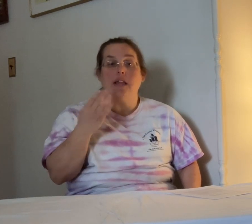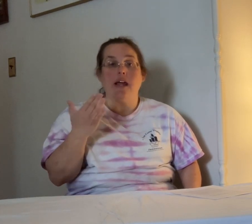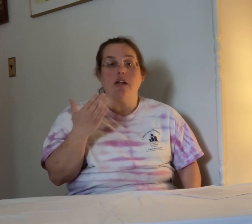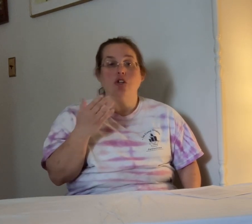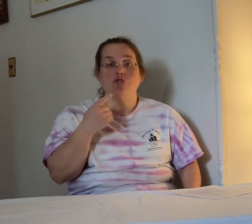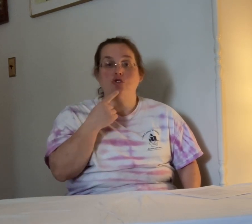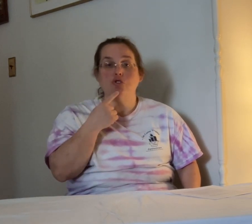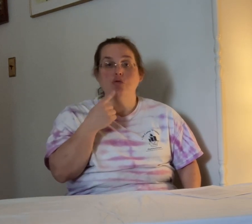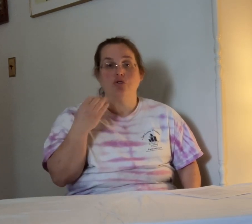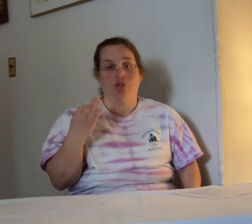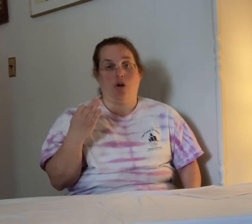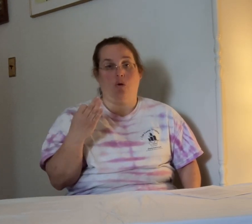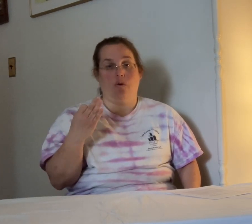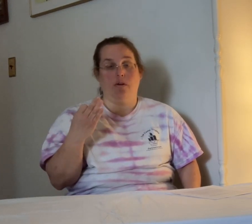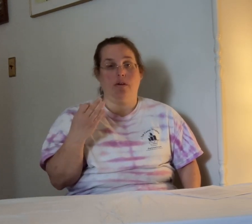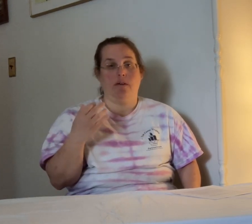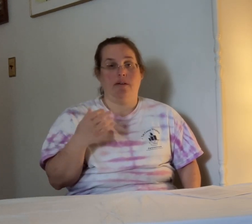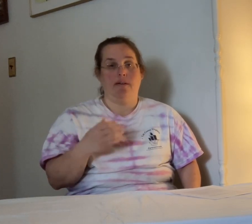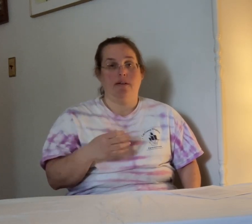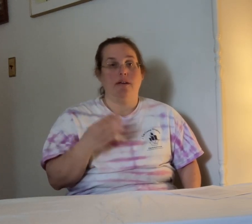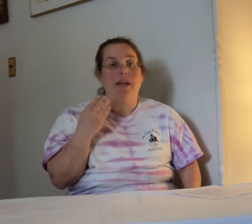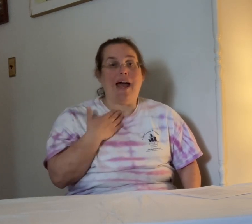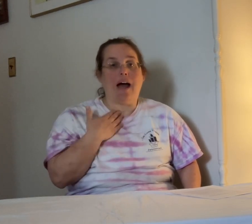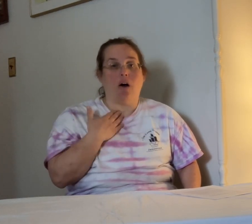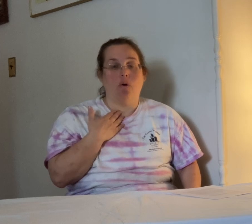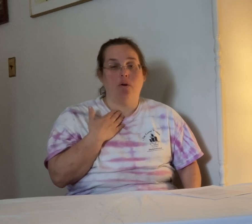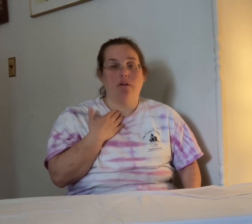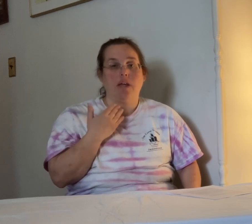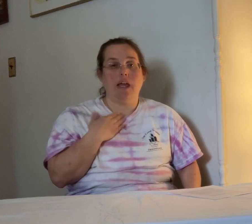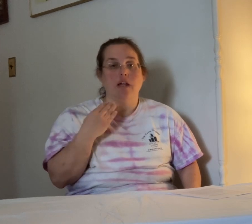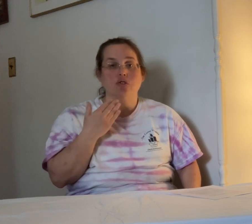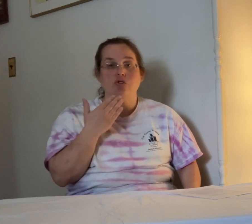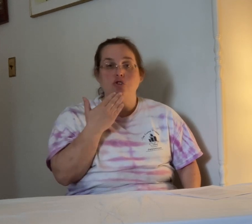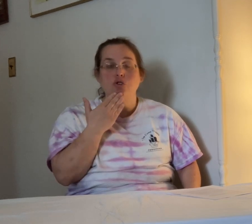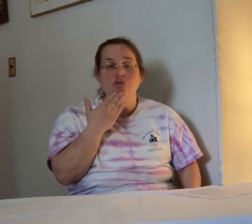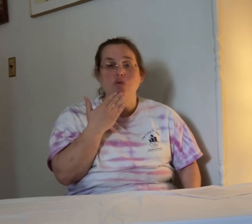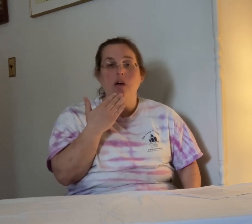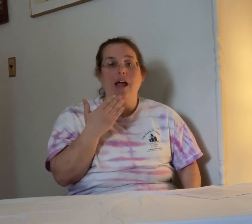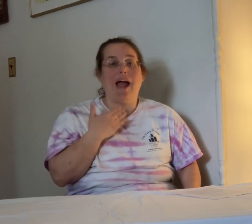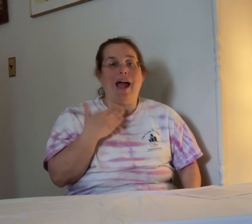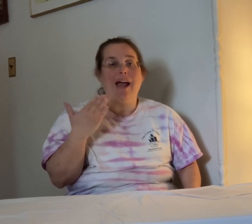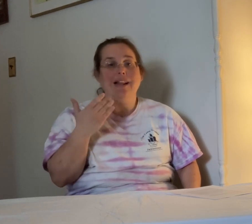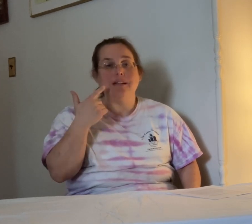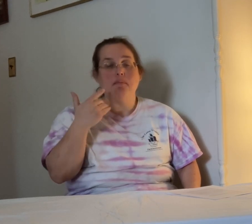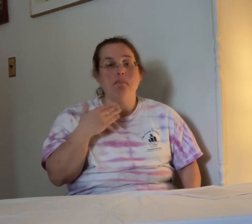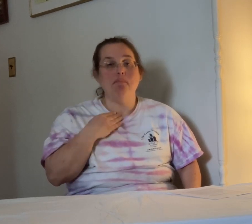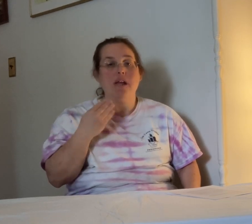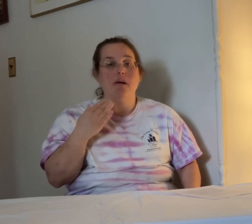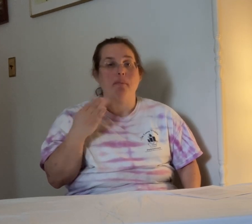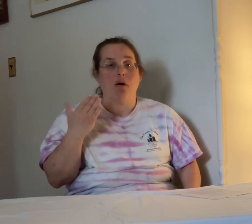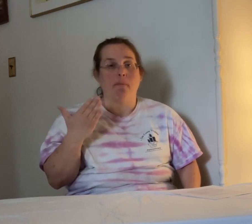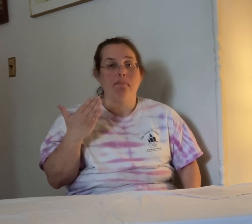then do so. Now, two at minimum